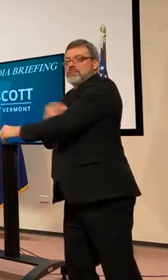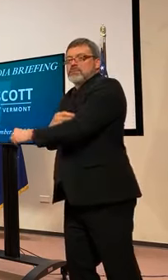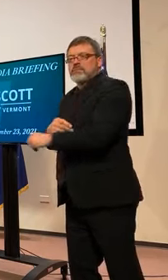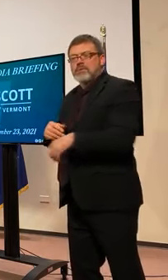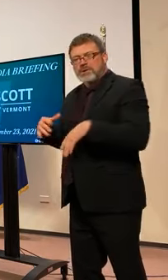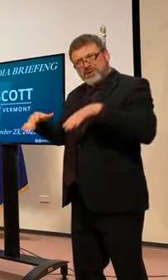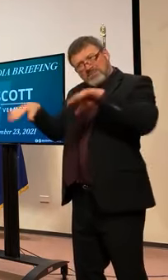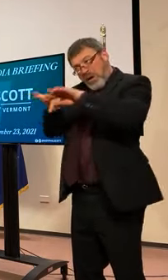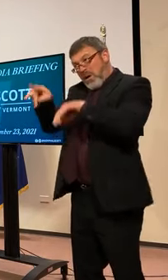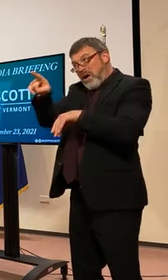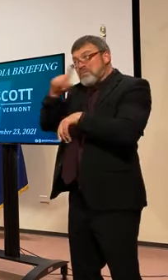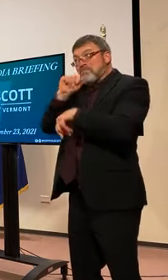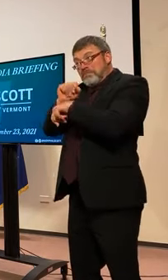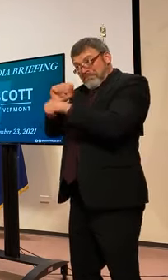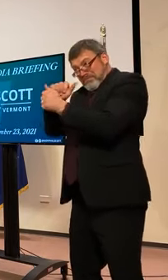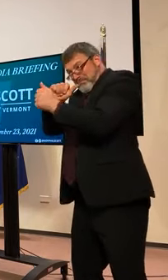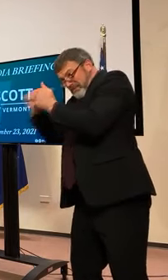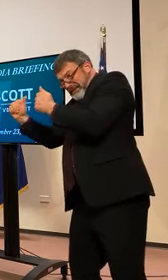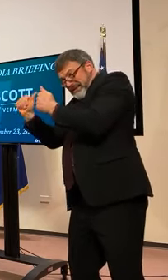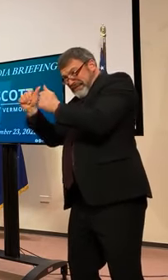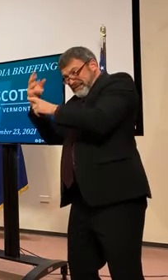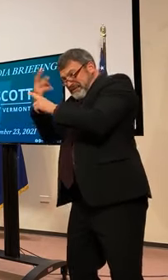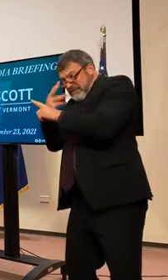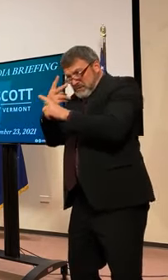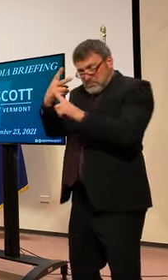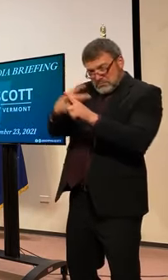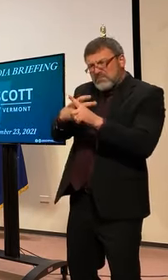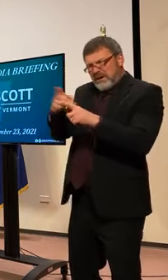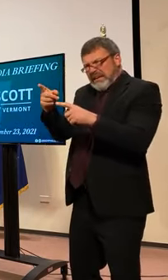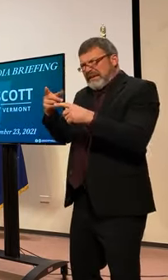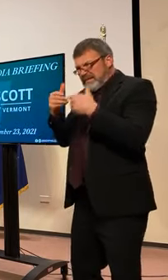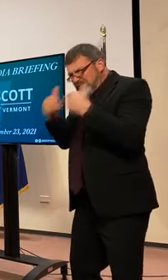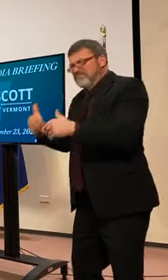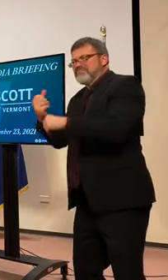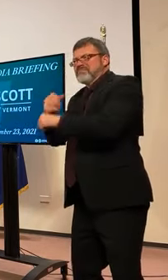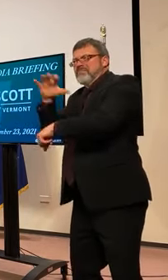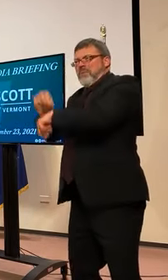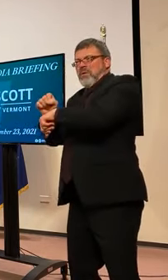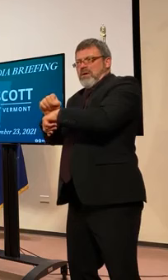855-722-7878 or go online at